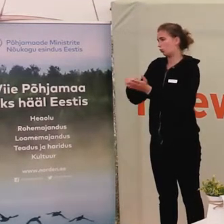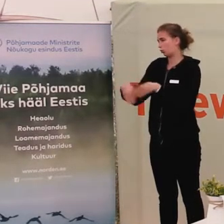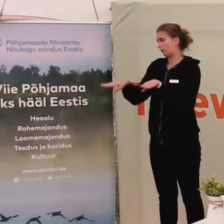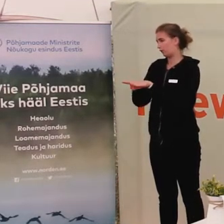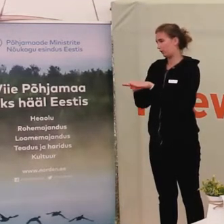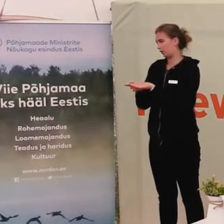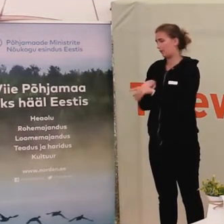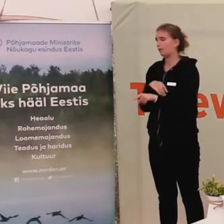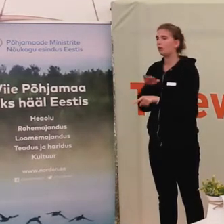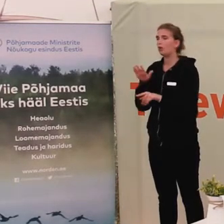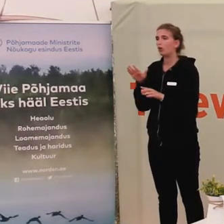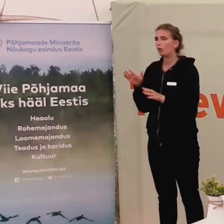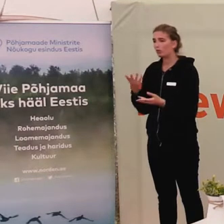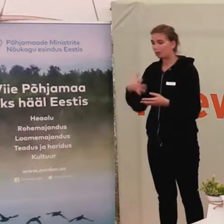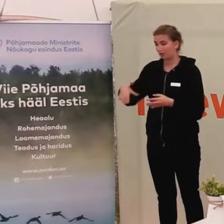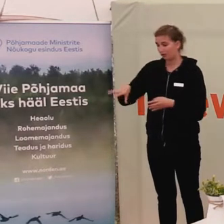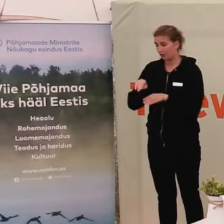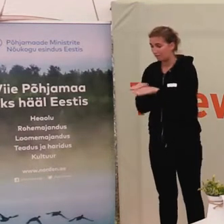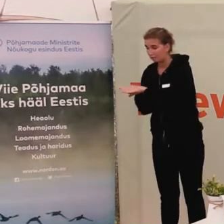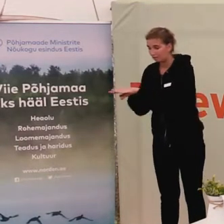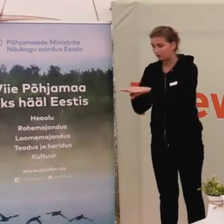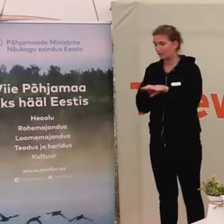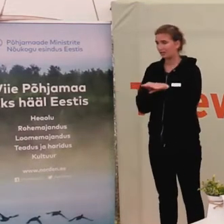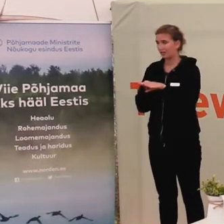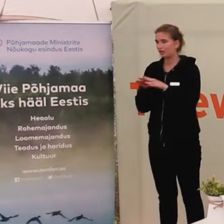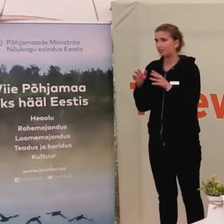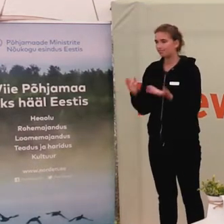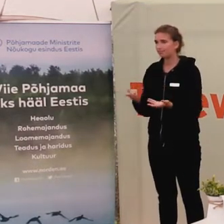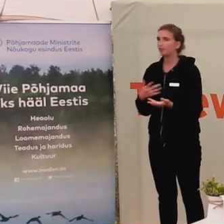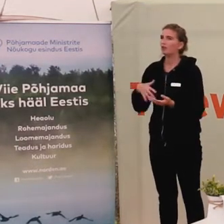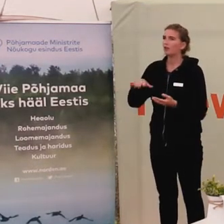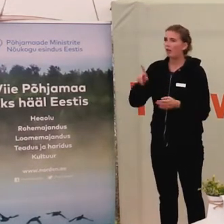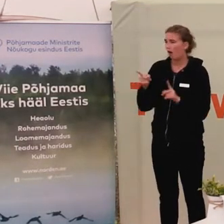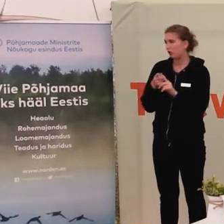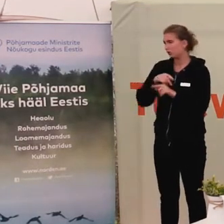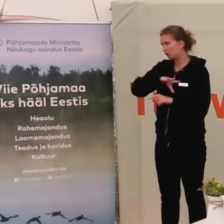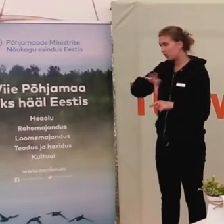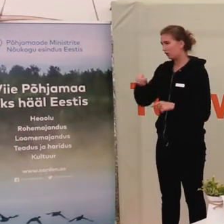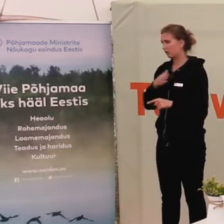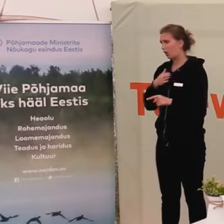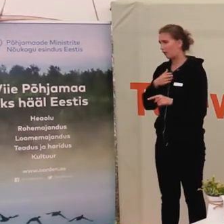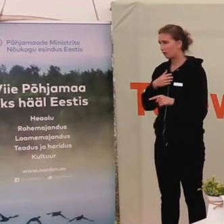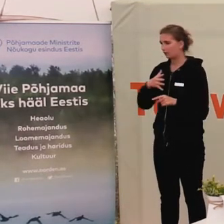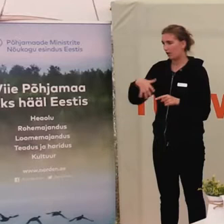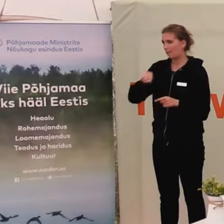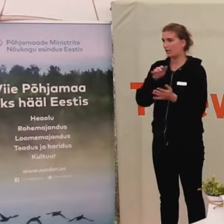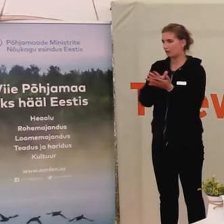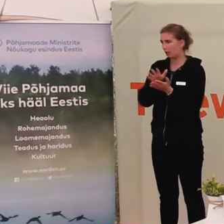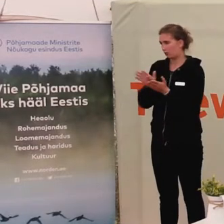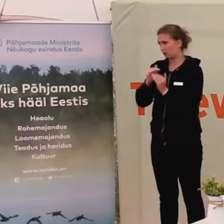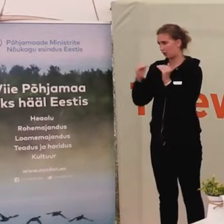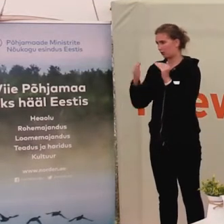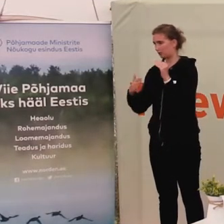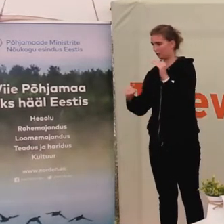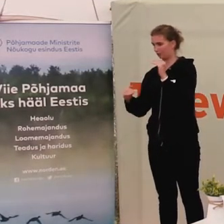the ecology. I mean, if we could be more equal, then maybe we could, I mean, it seems like first everyone wants to reach our level of consumption and level